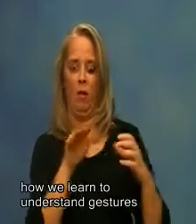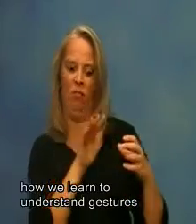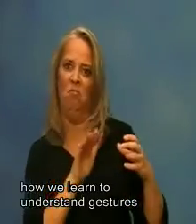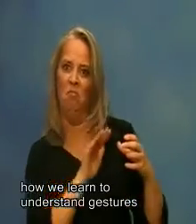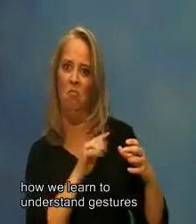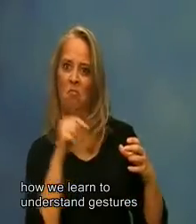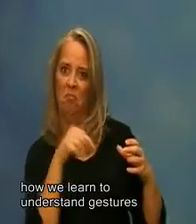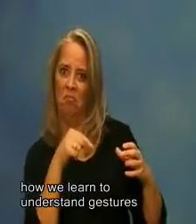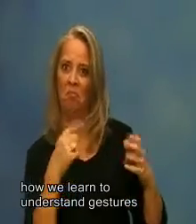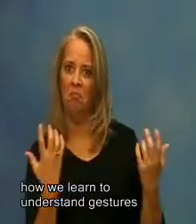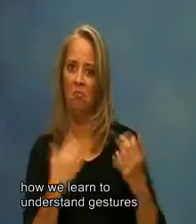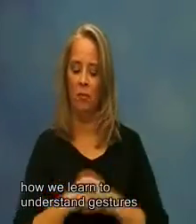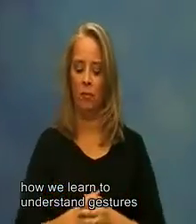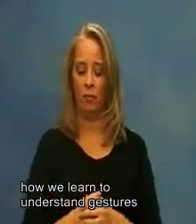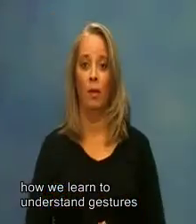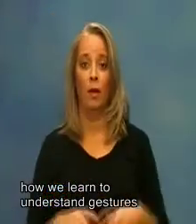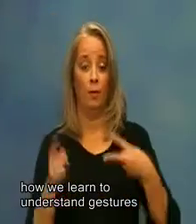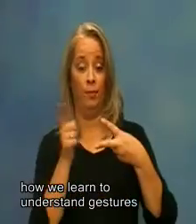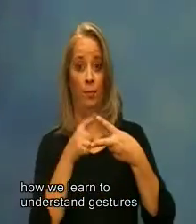how we learn to understand gestures